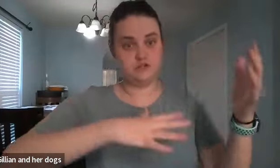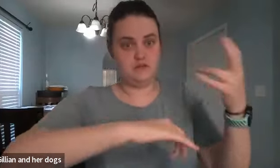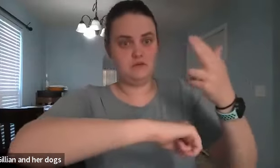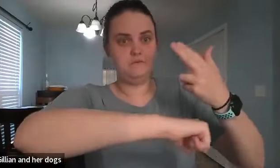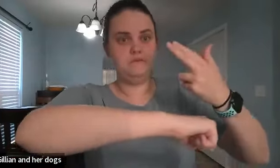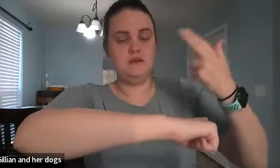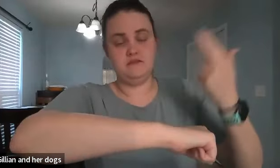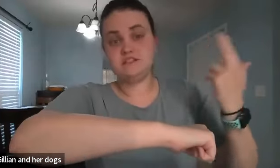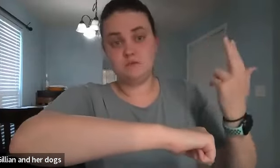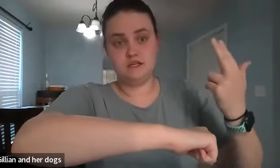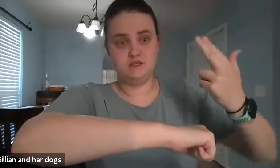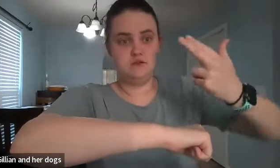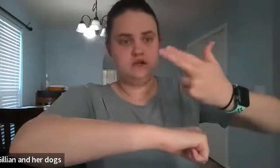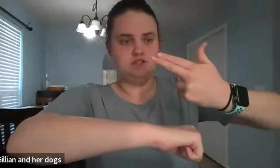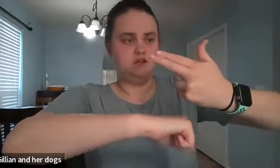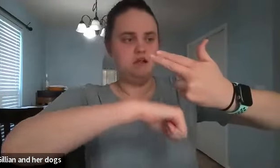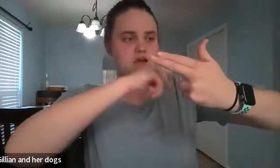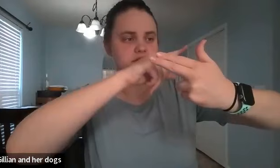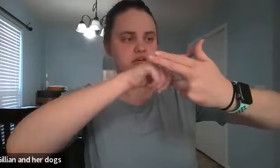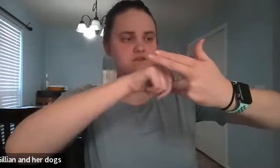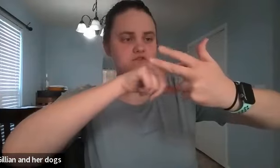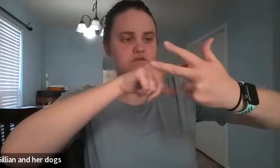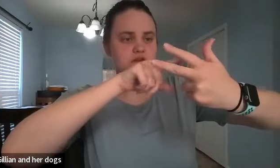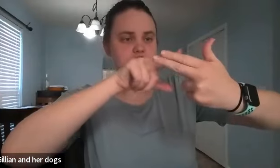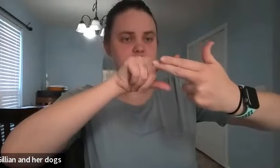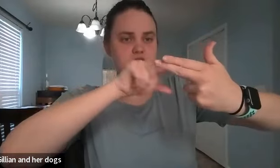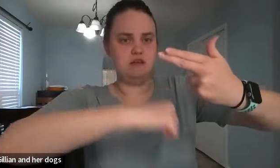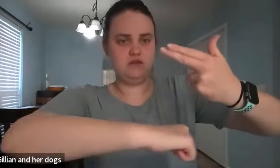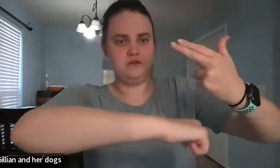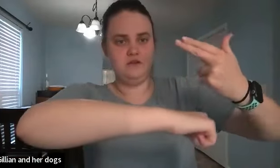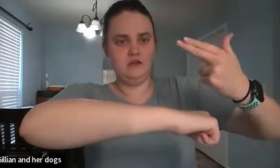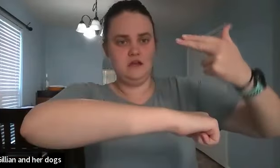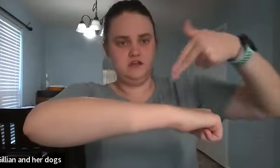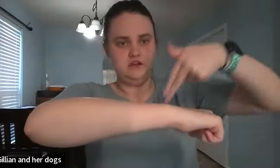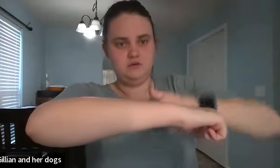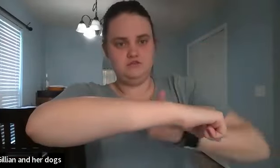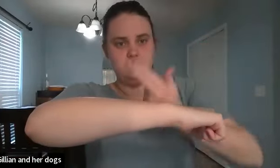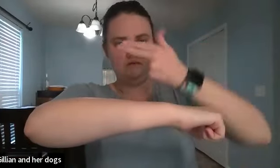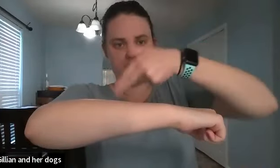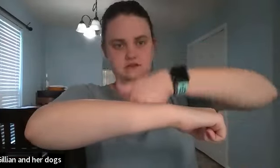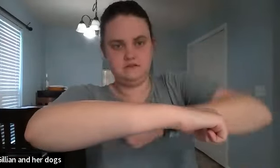you the other one. And this is the one I do. So you're going to have, again, those 3 fingers, the 2 together, and you're going to go dolphin.